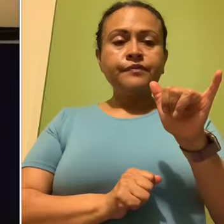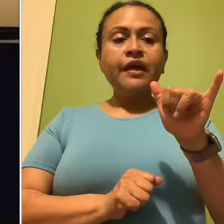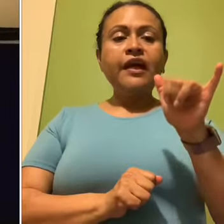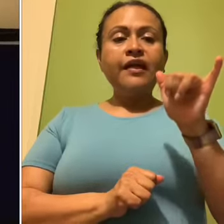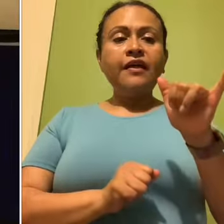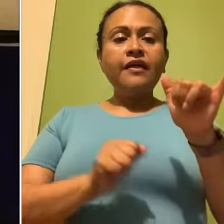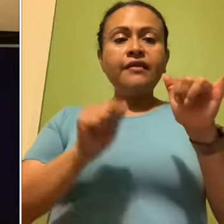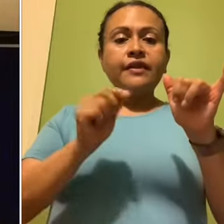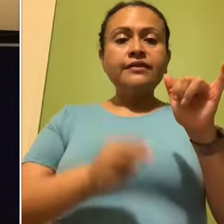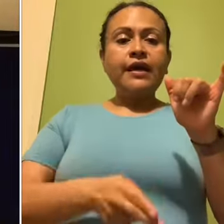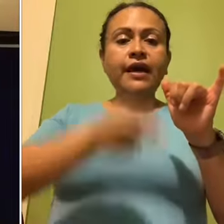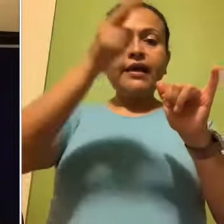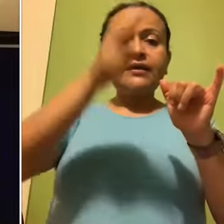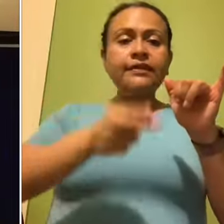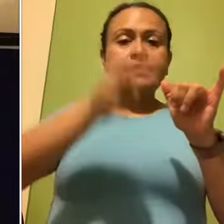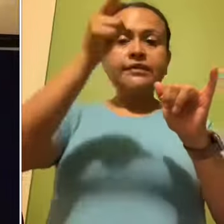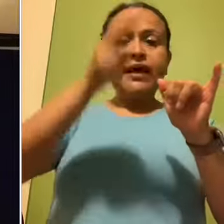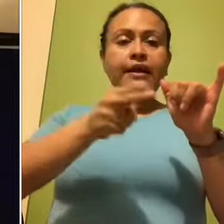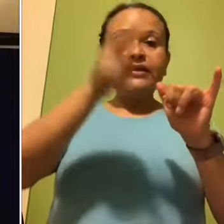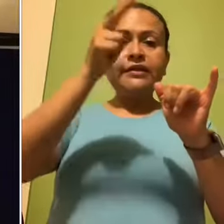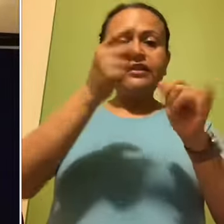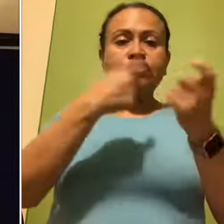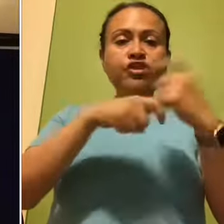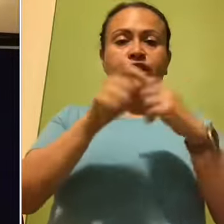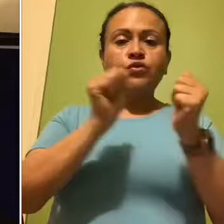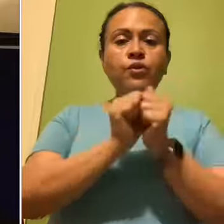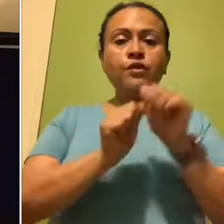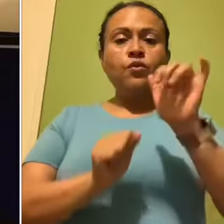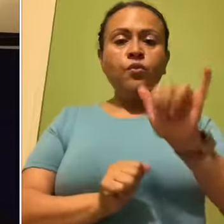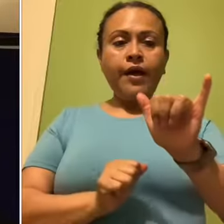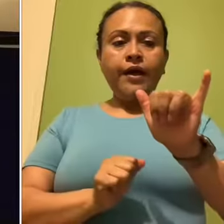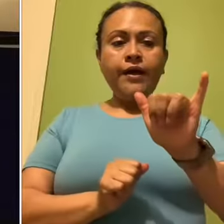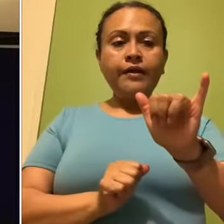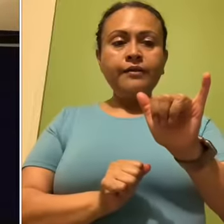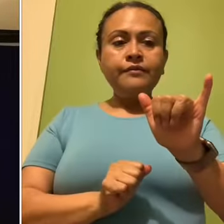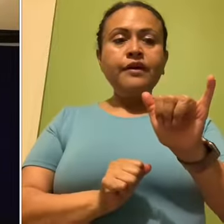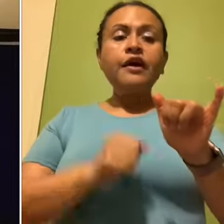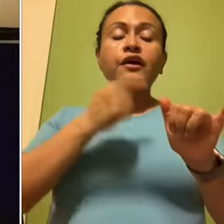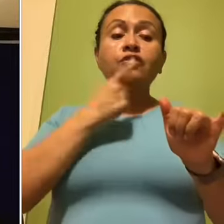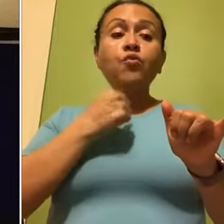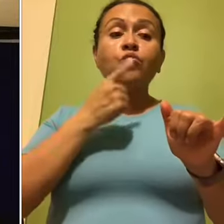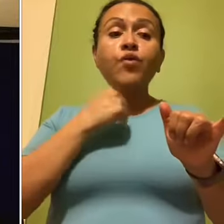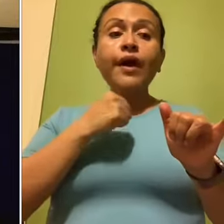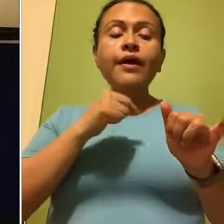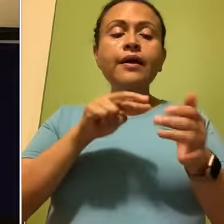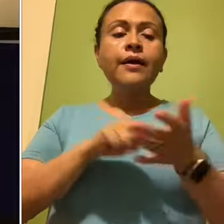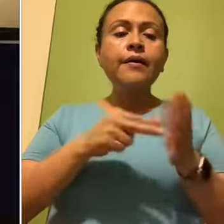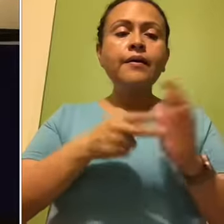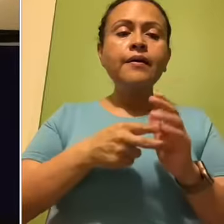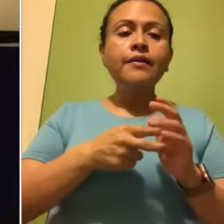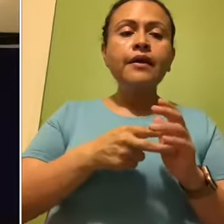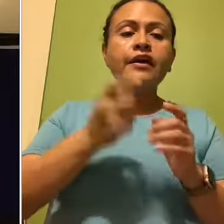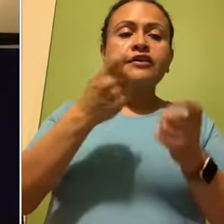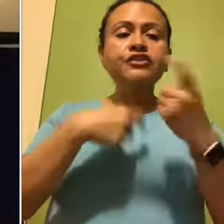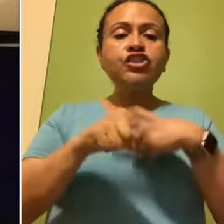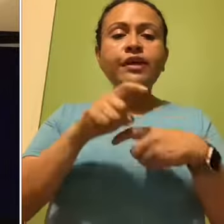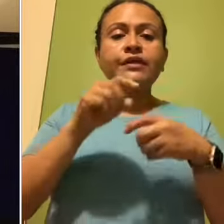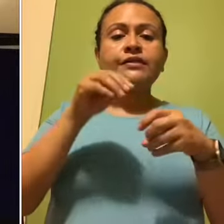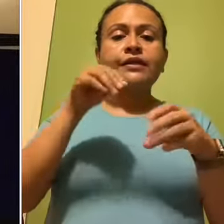here. This point's y value is right over here. So this height is our change in y. So that is